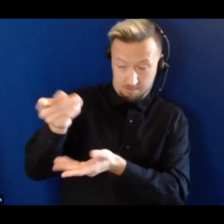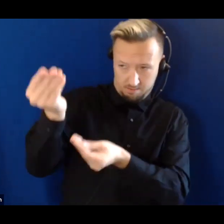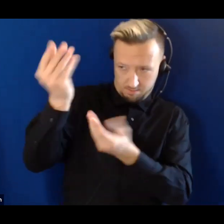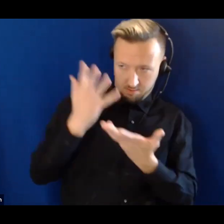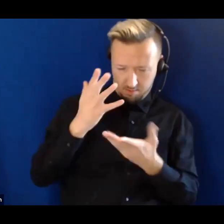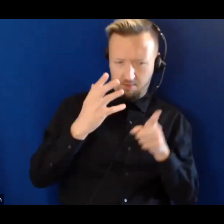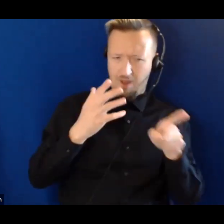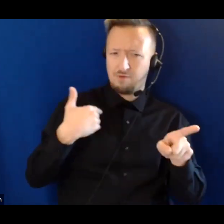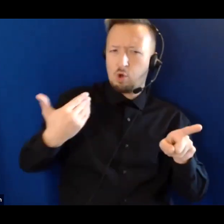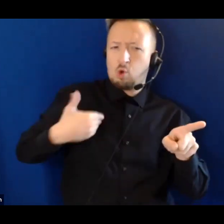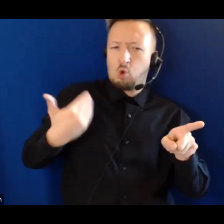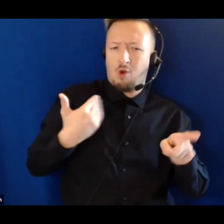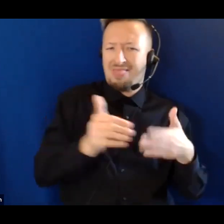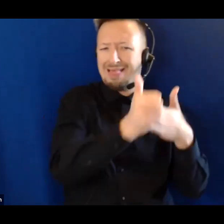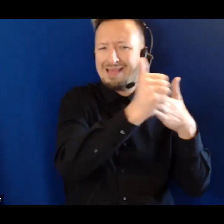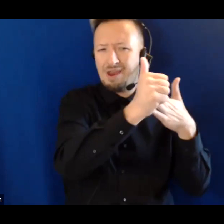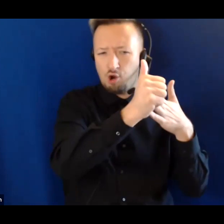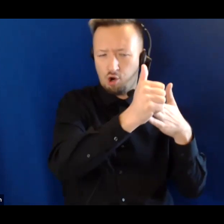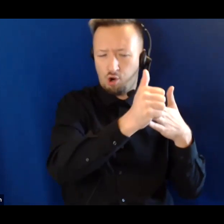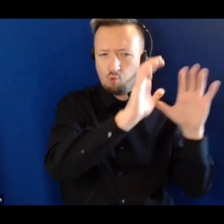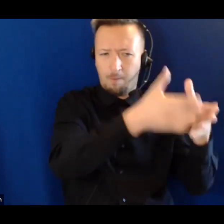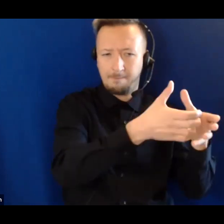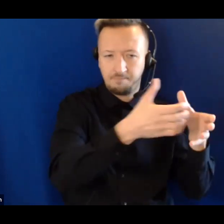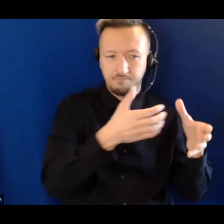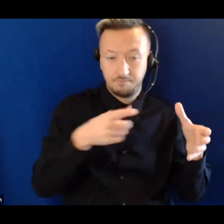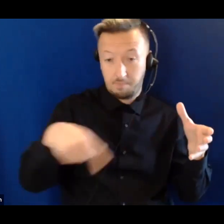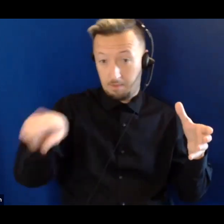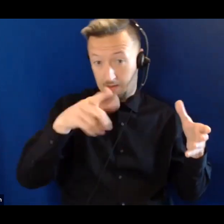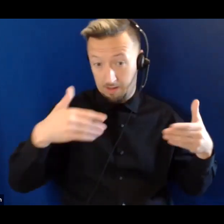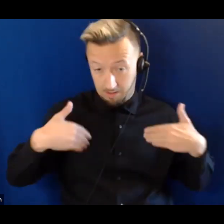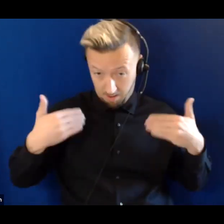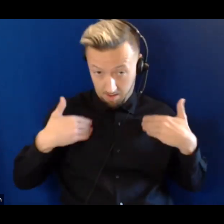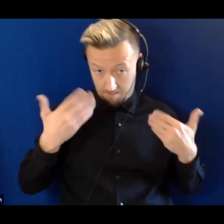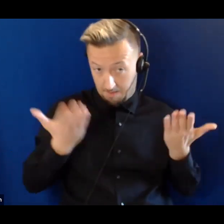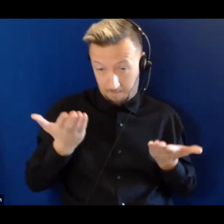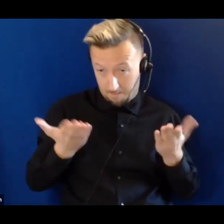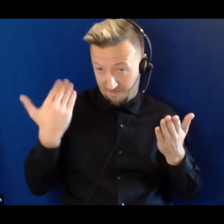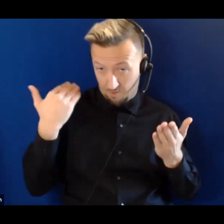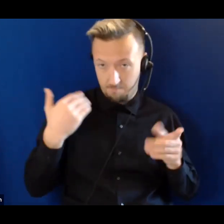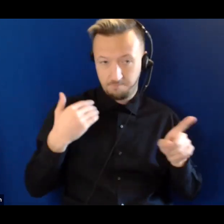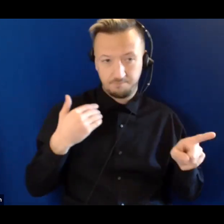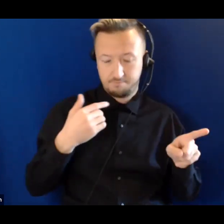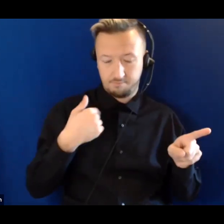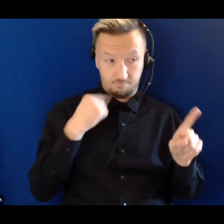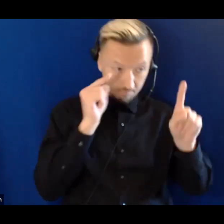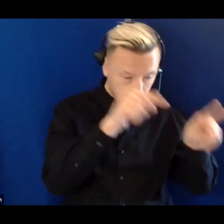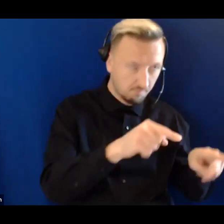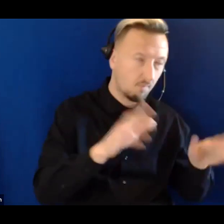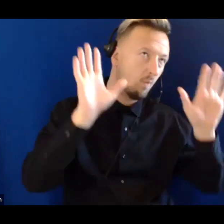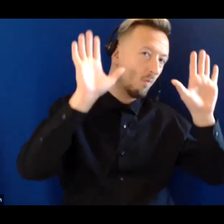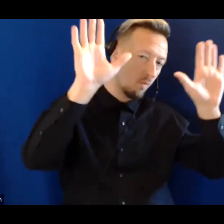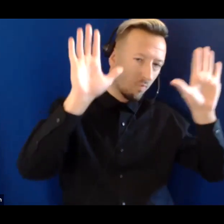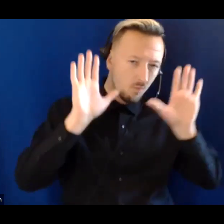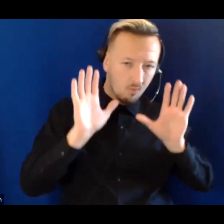youth leadership forum, and it was in Idaho. And I don't know if y'all young folks have been to it, but mine was an absolutely amazing experience. I got to